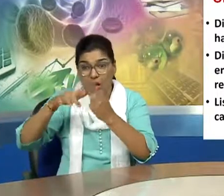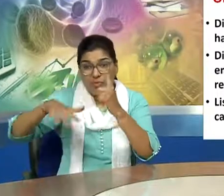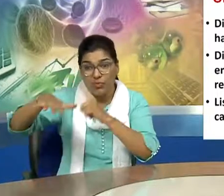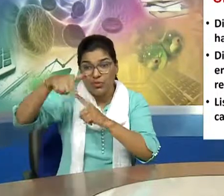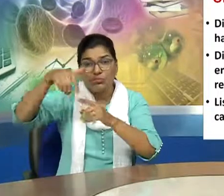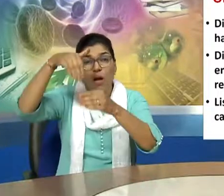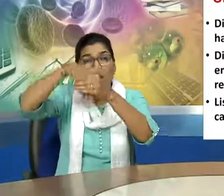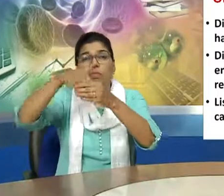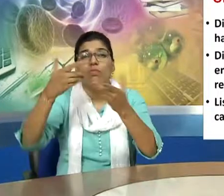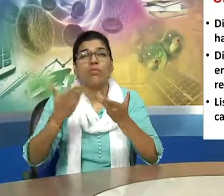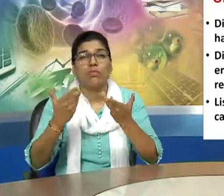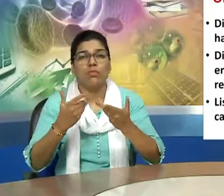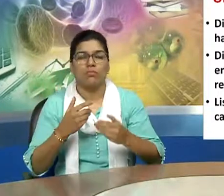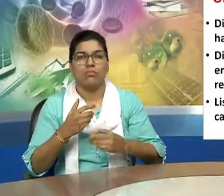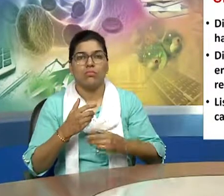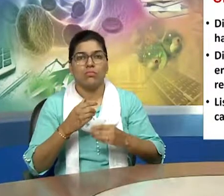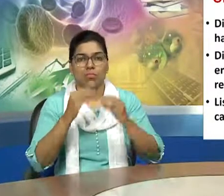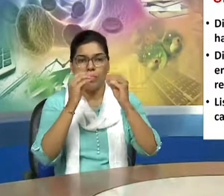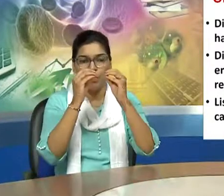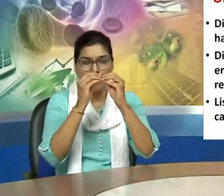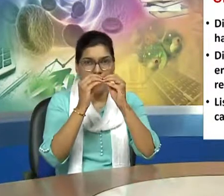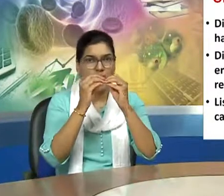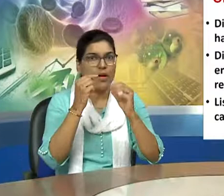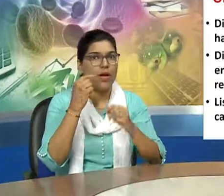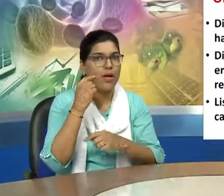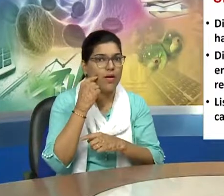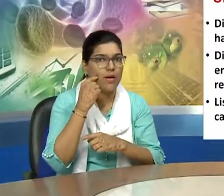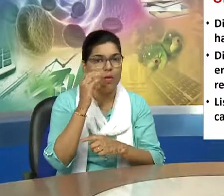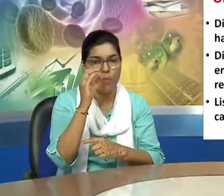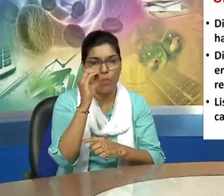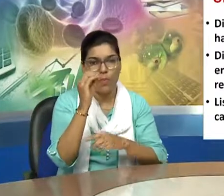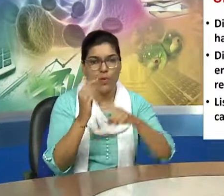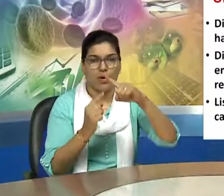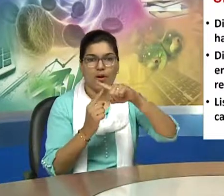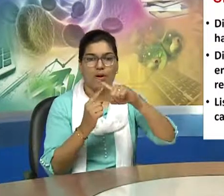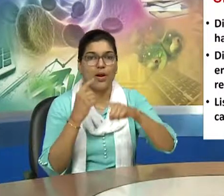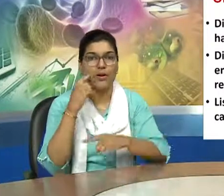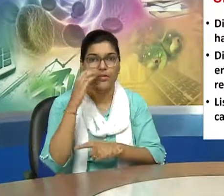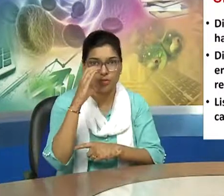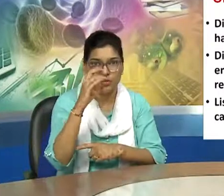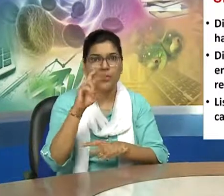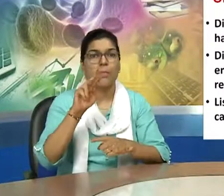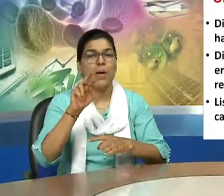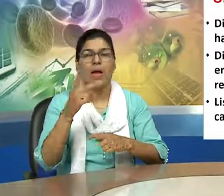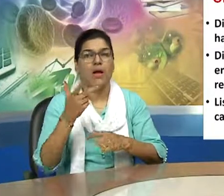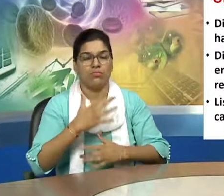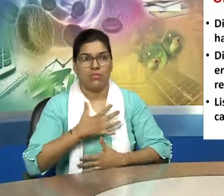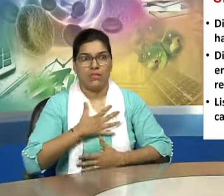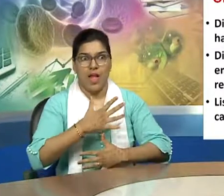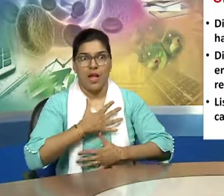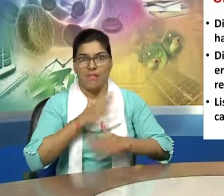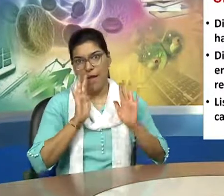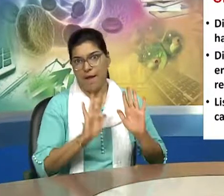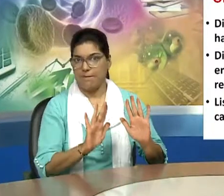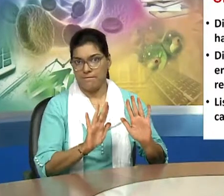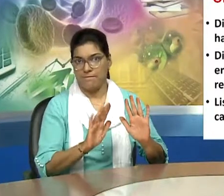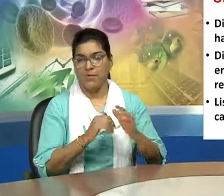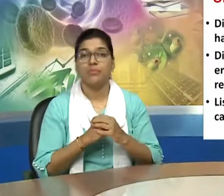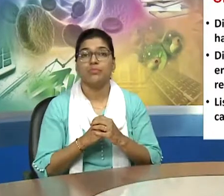industrialization on environment, including its biotic and